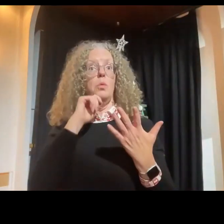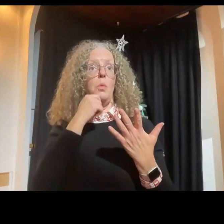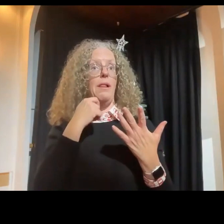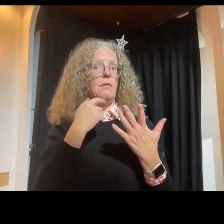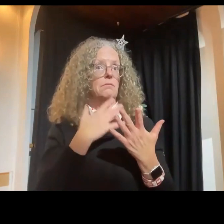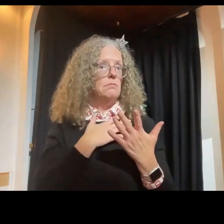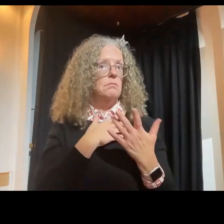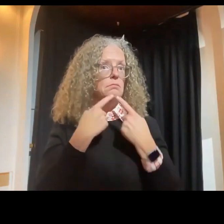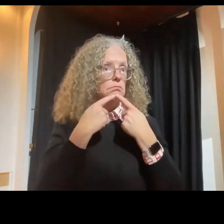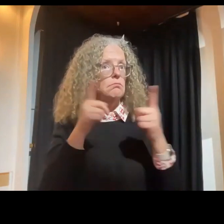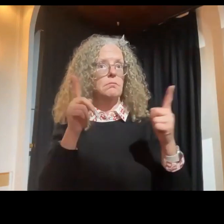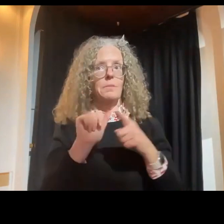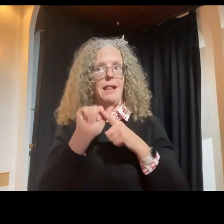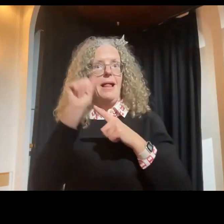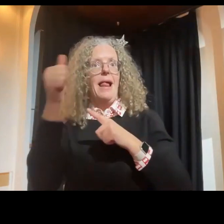And